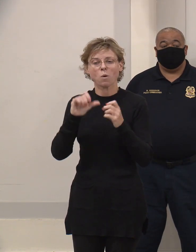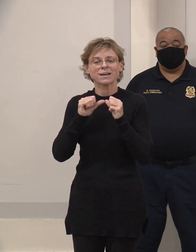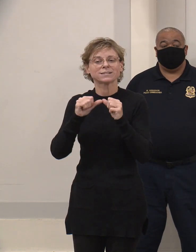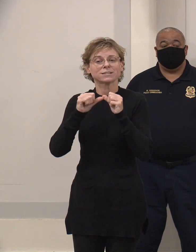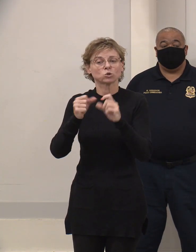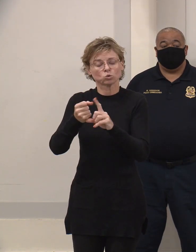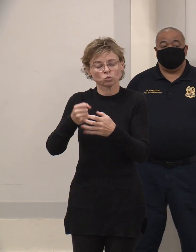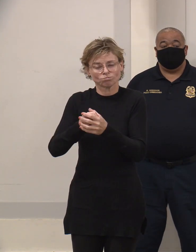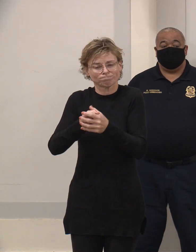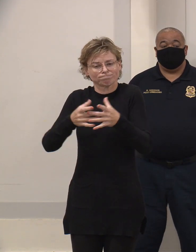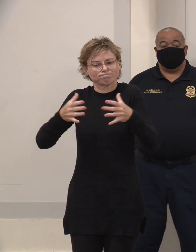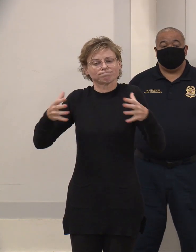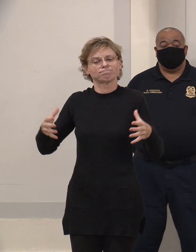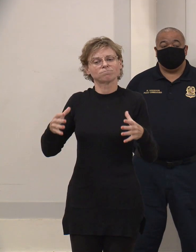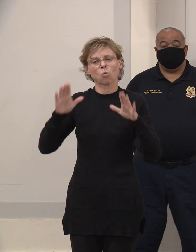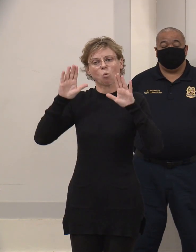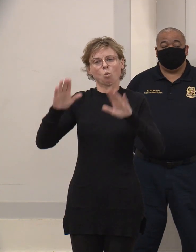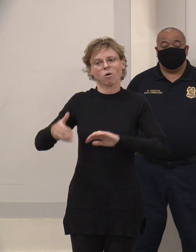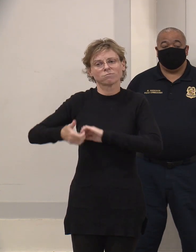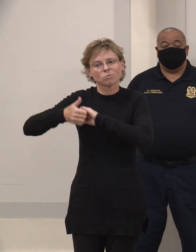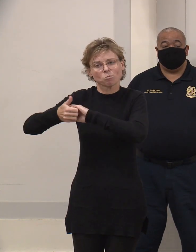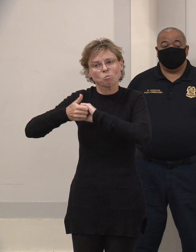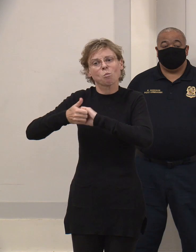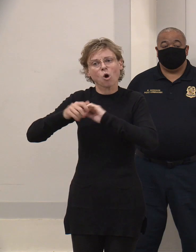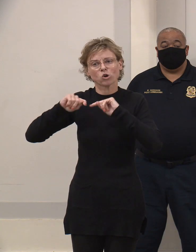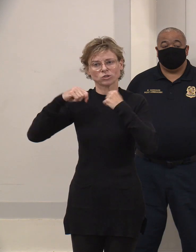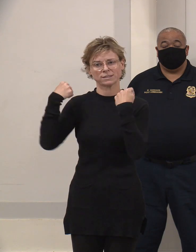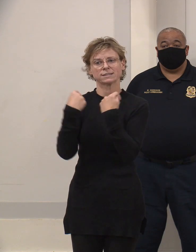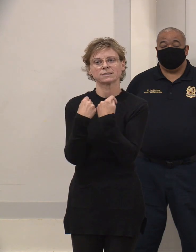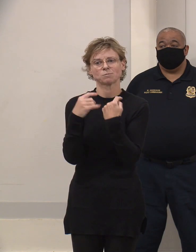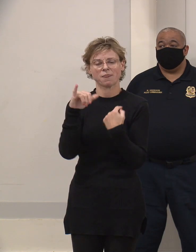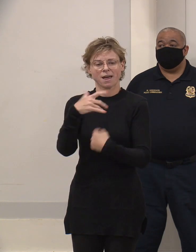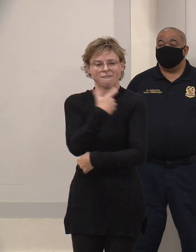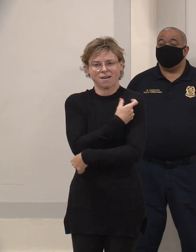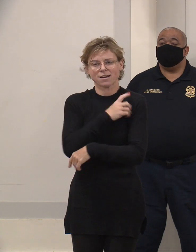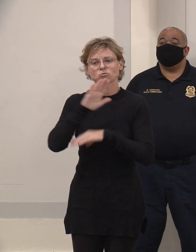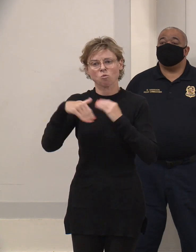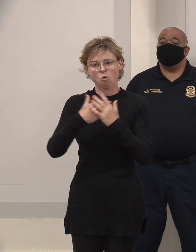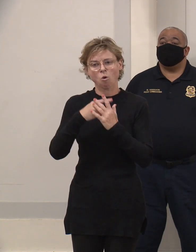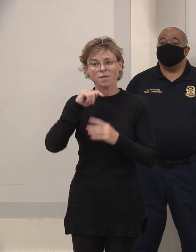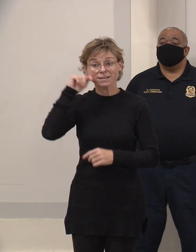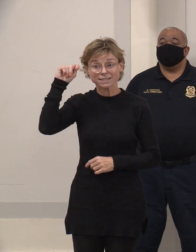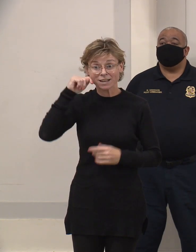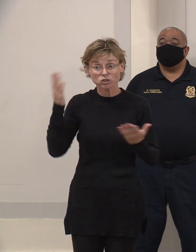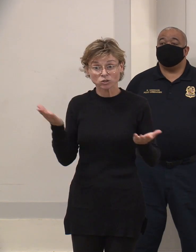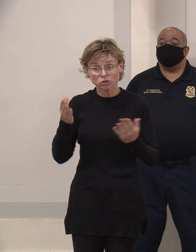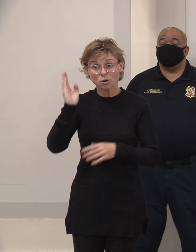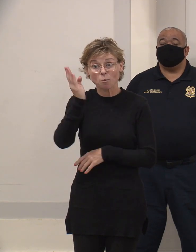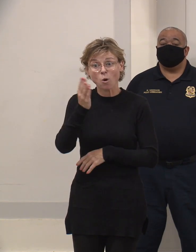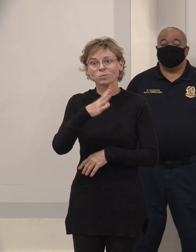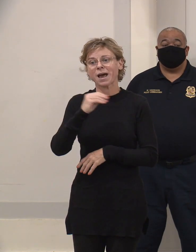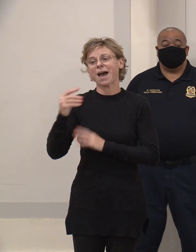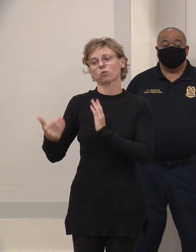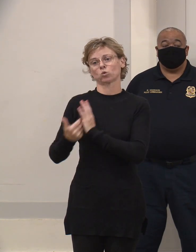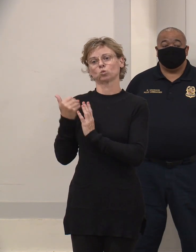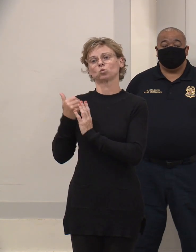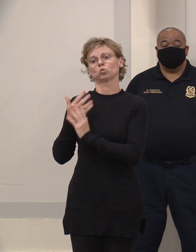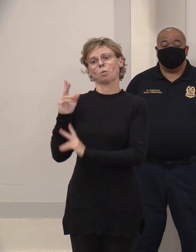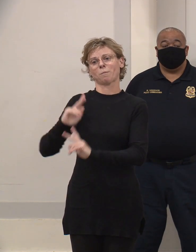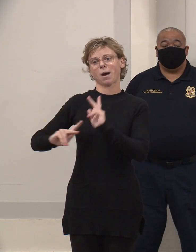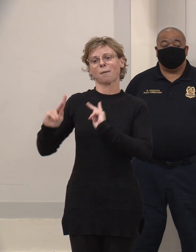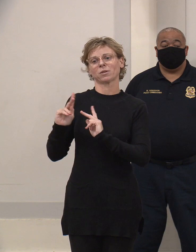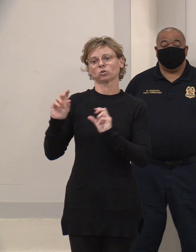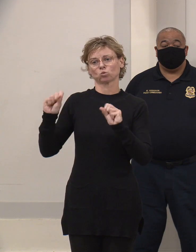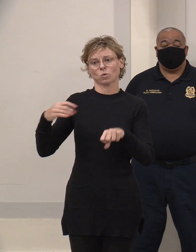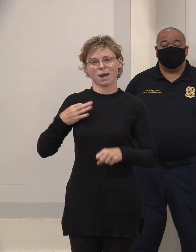the exceptional team of partners who've been vaccinating Baltimore's teenagers to also vaccinate this newly eligible population.